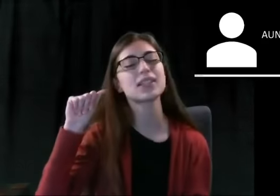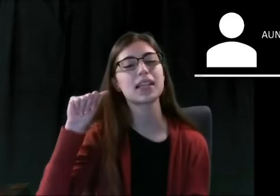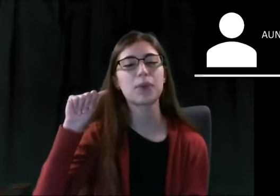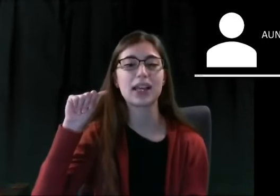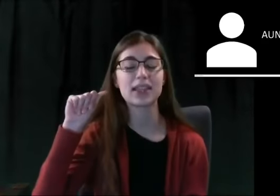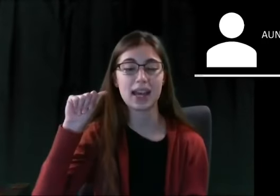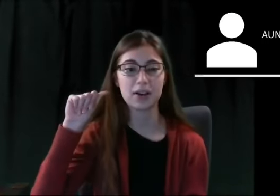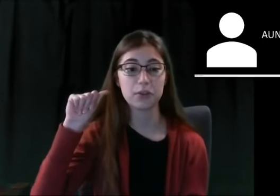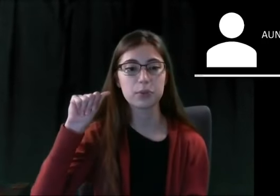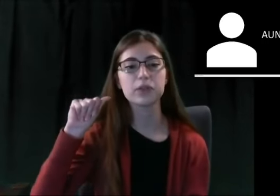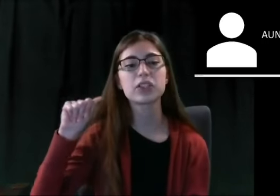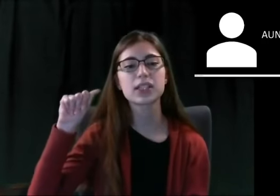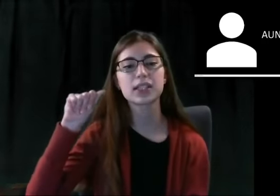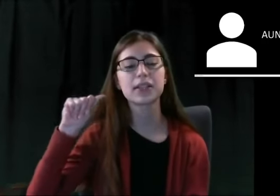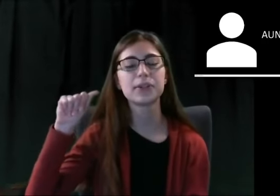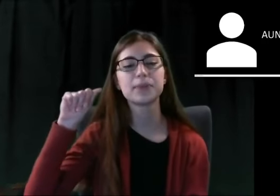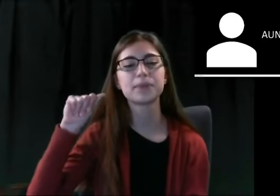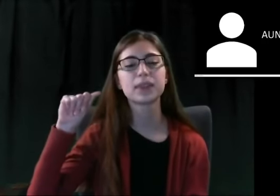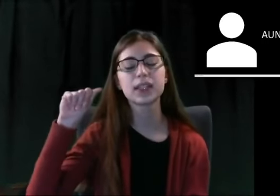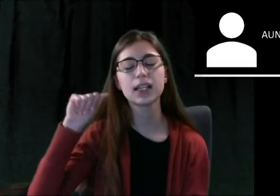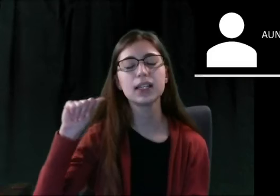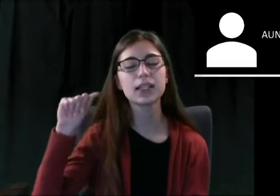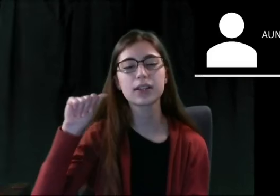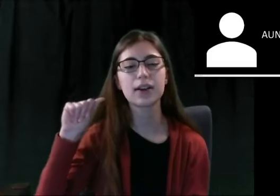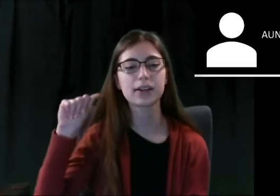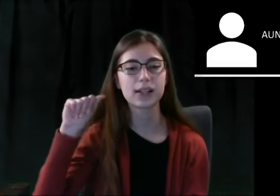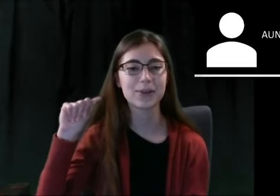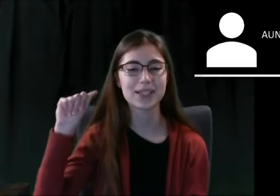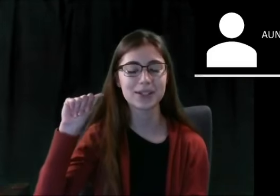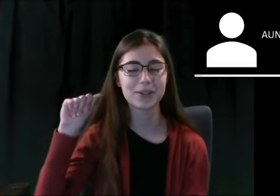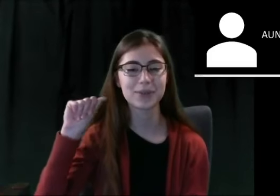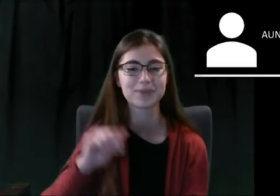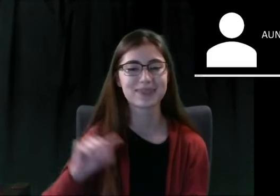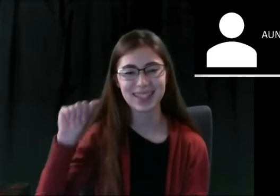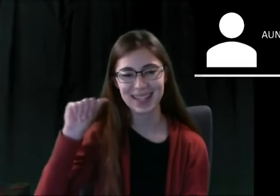way that uncle moved, just in a little counterclockwise circle. aunt,